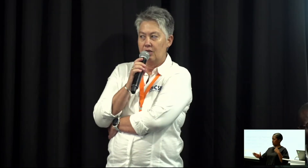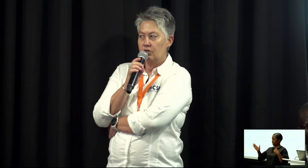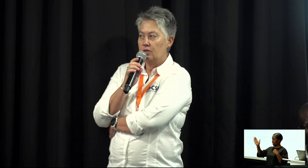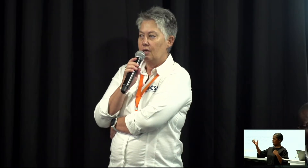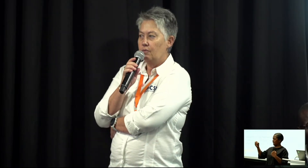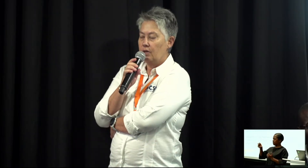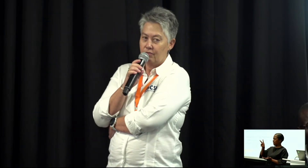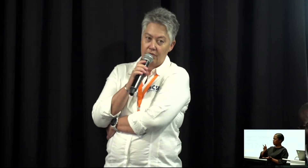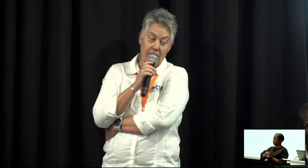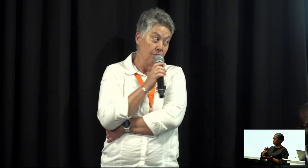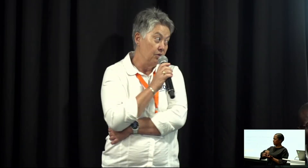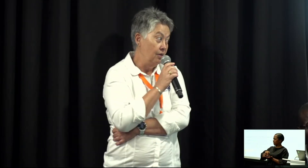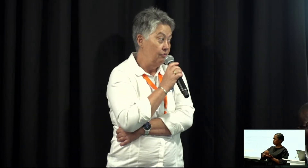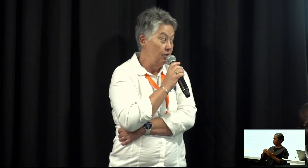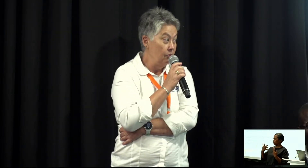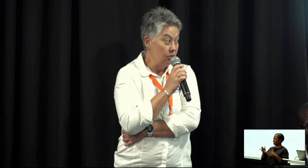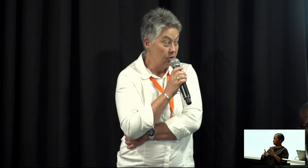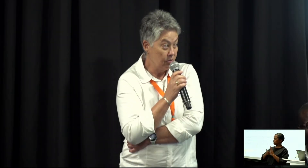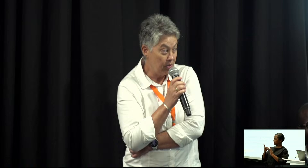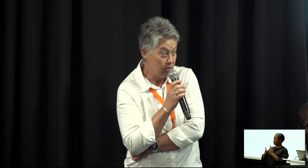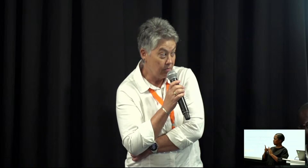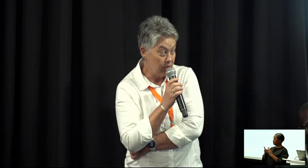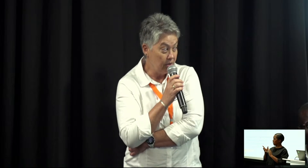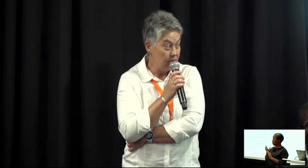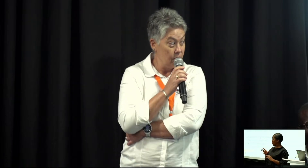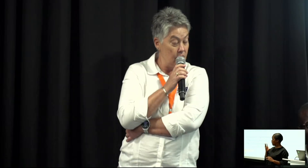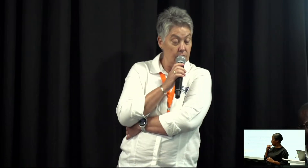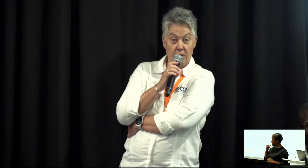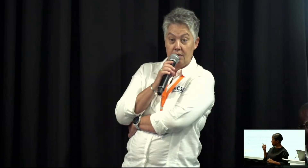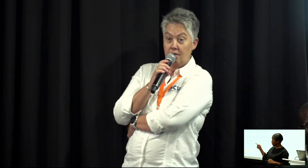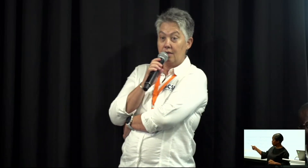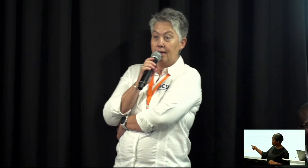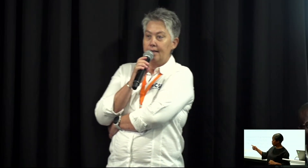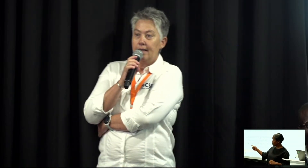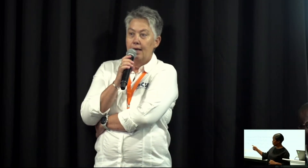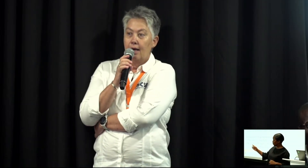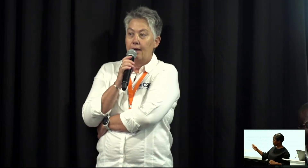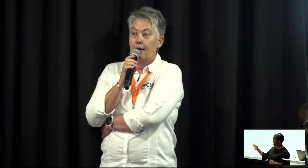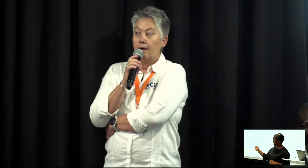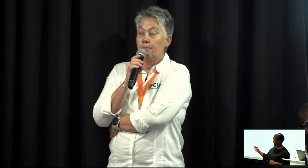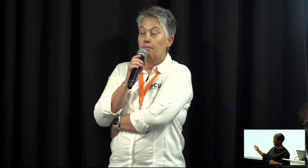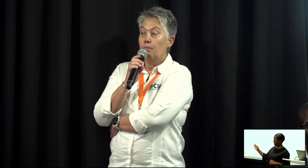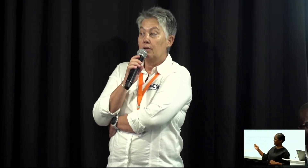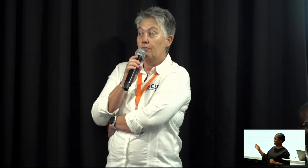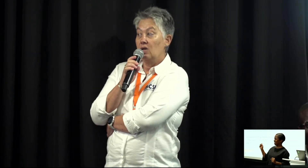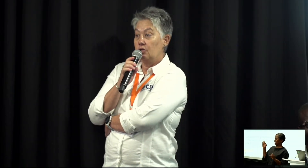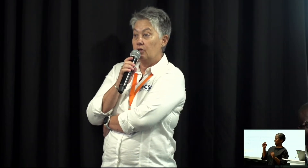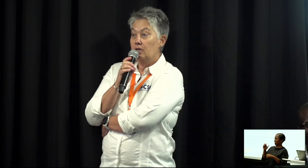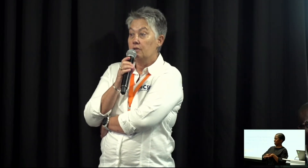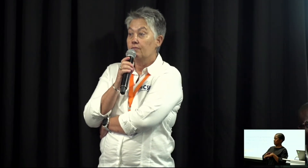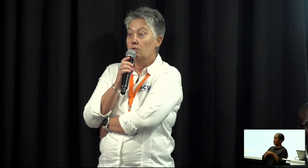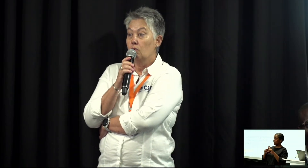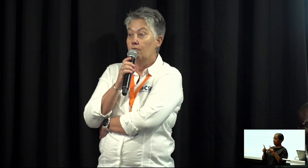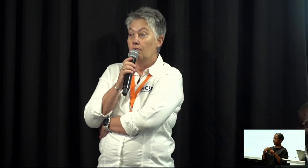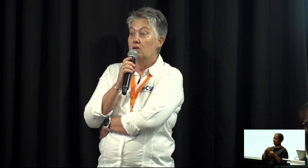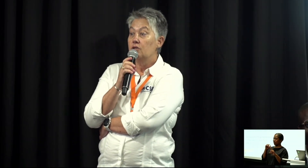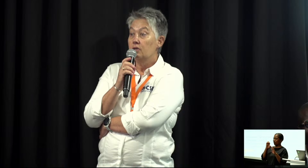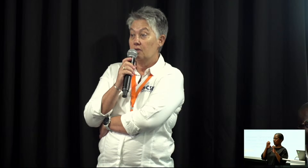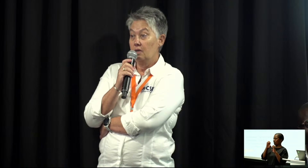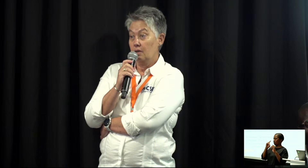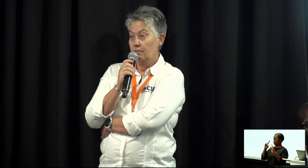an application that we have developed, and I really want to speak to Marlies more about that. but for education,